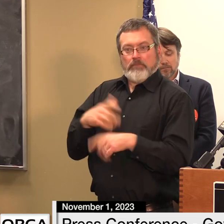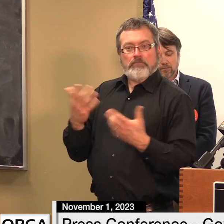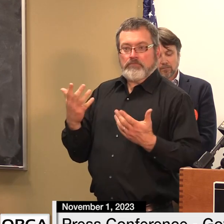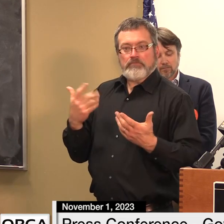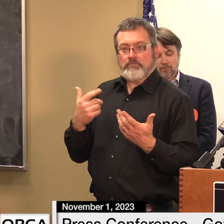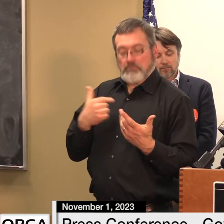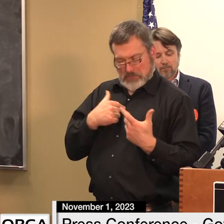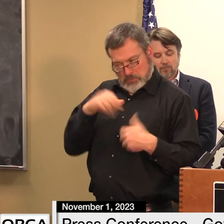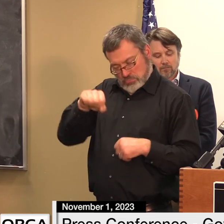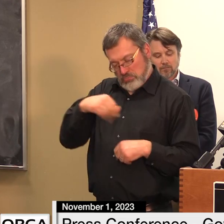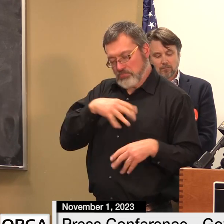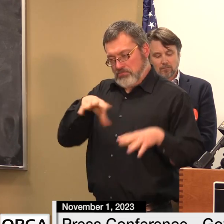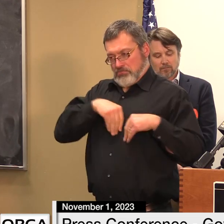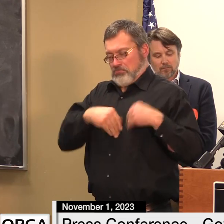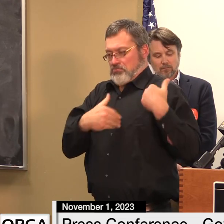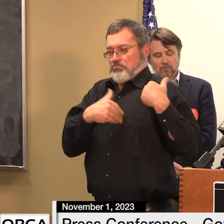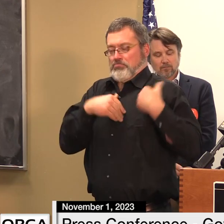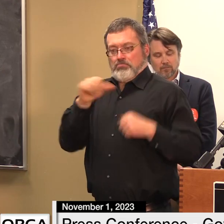for that.